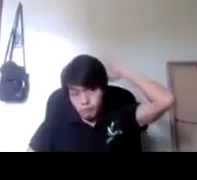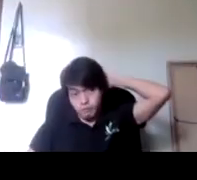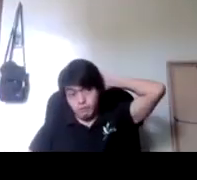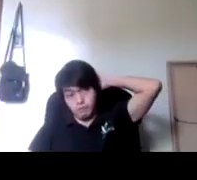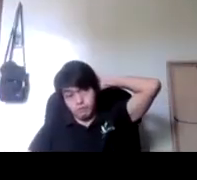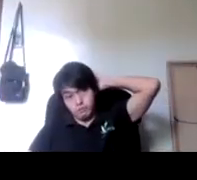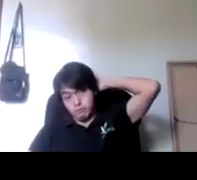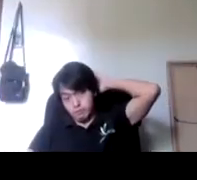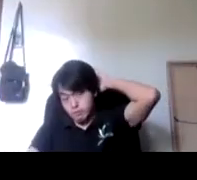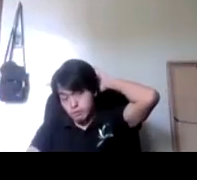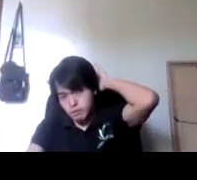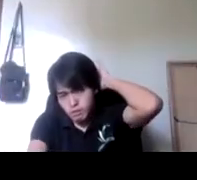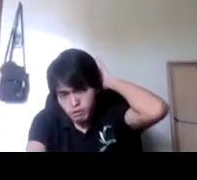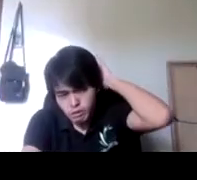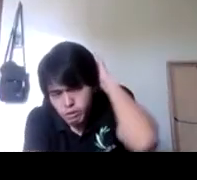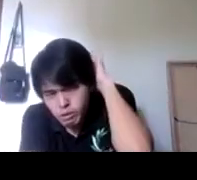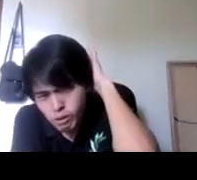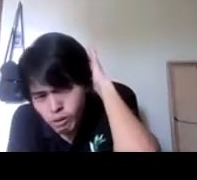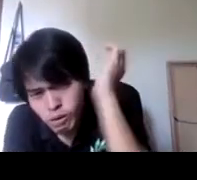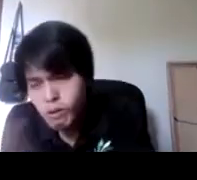Okay. Okay.